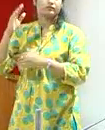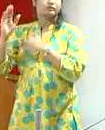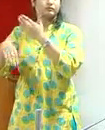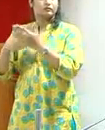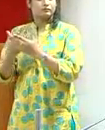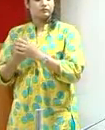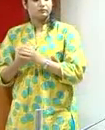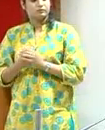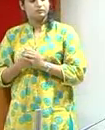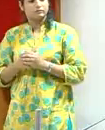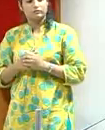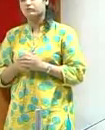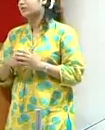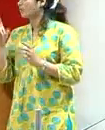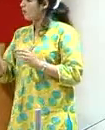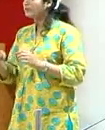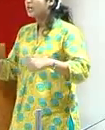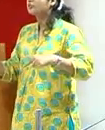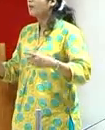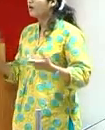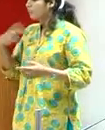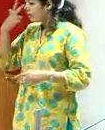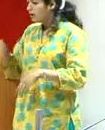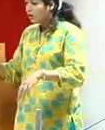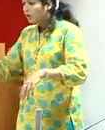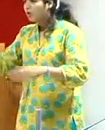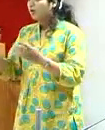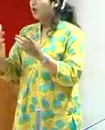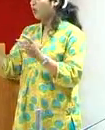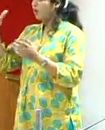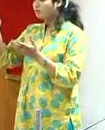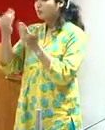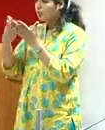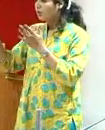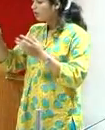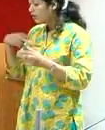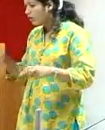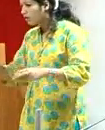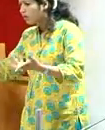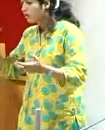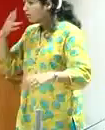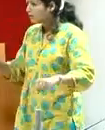colleges in the country requiring accessibility in higher education and law.